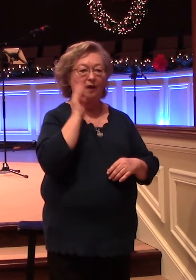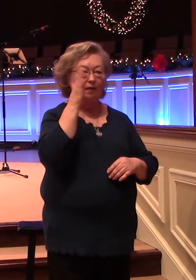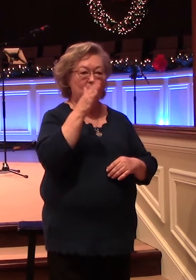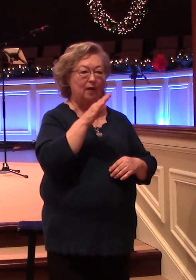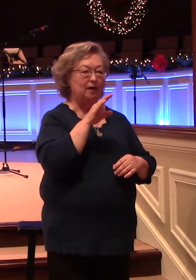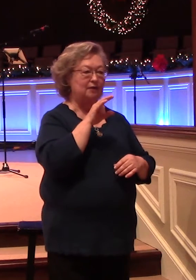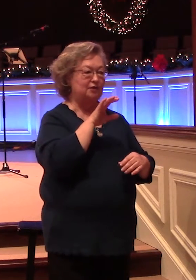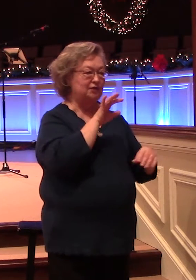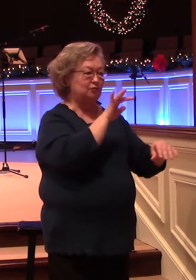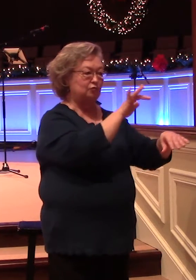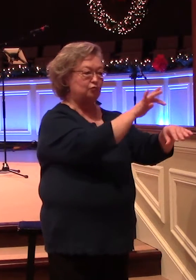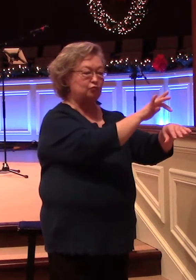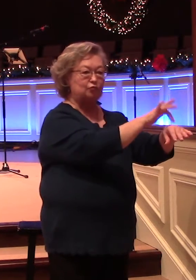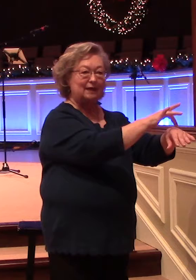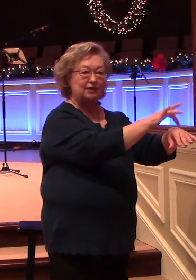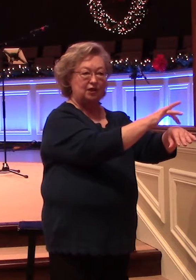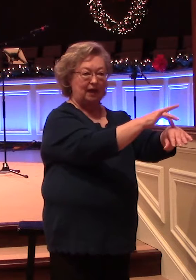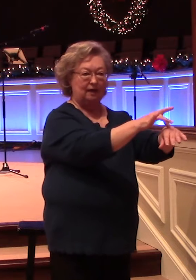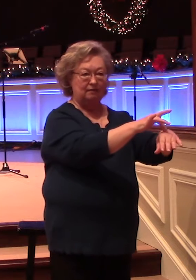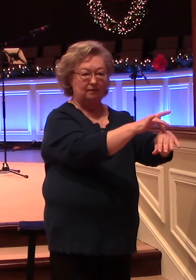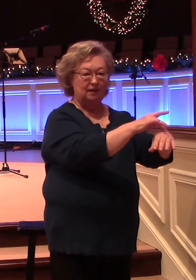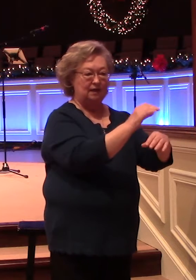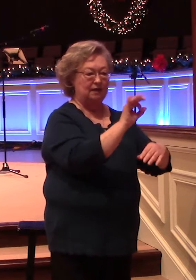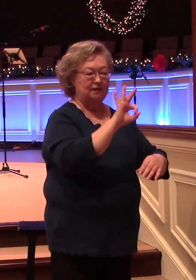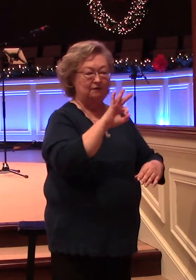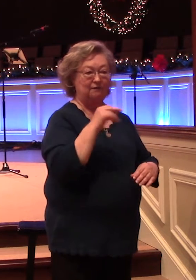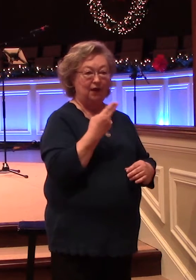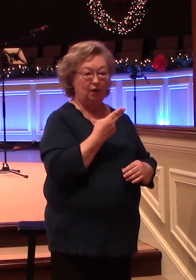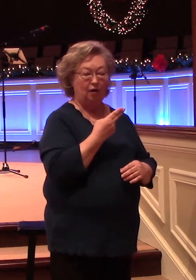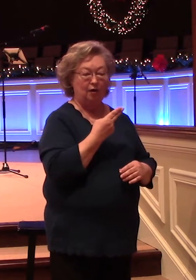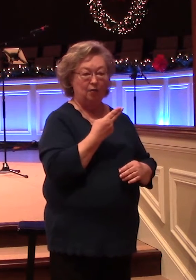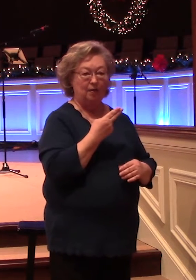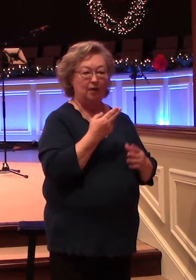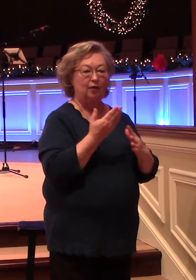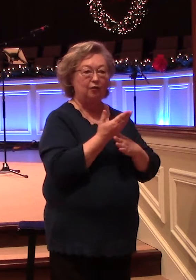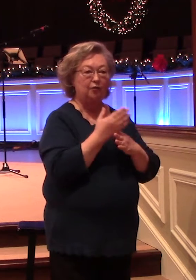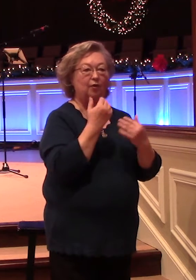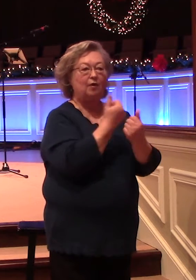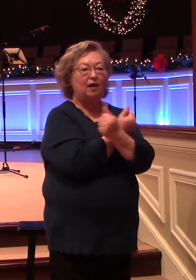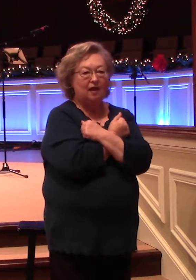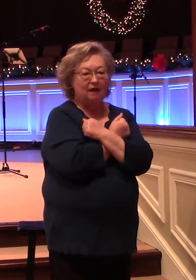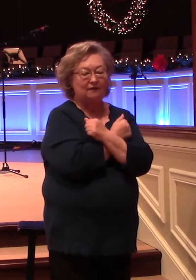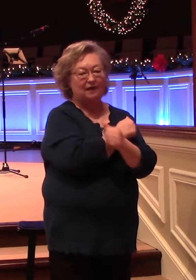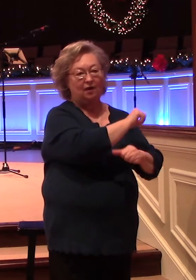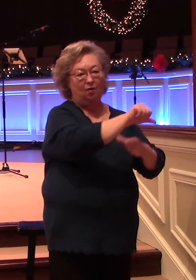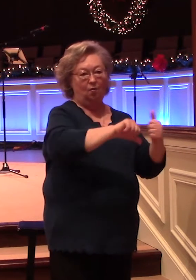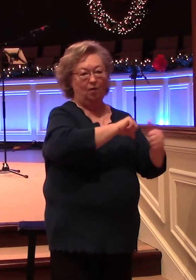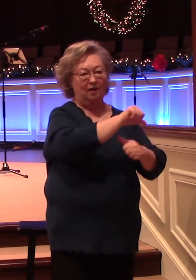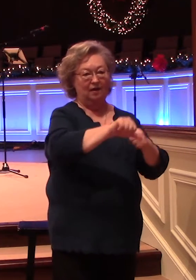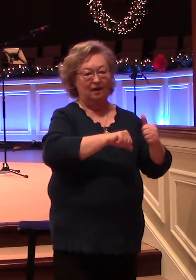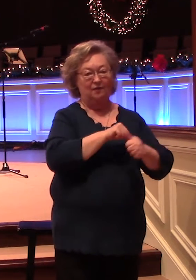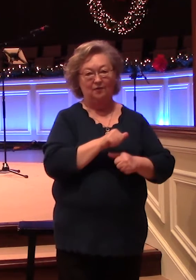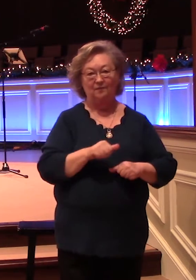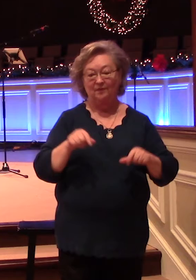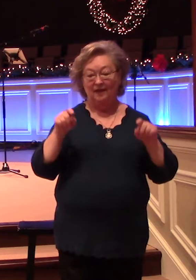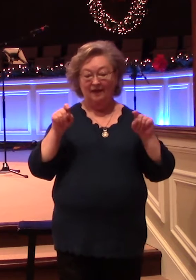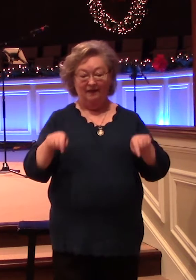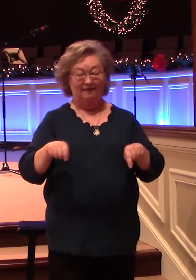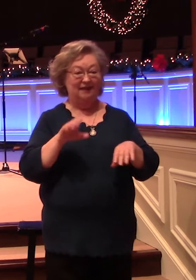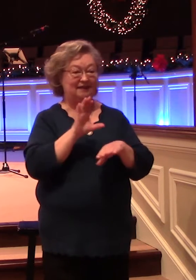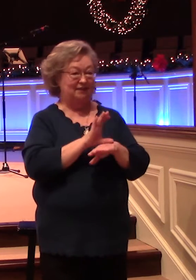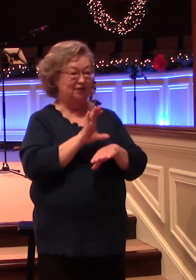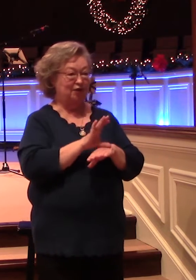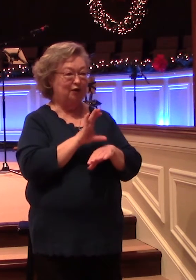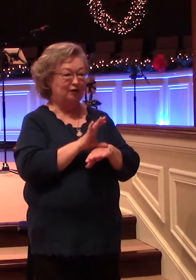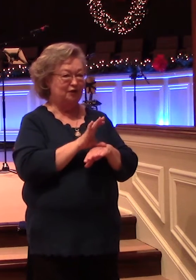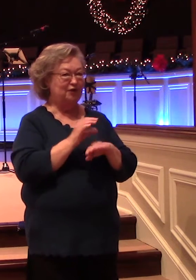I want to tell you, this is a loving church. And I appreciate it. I've been well loved by you. I'm blown away by your